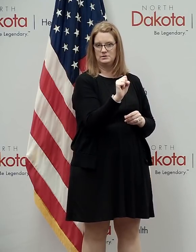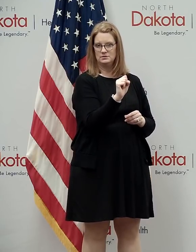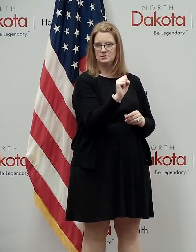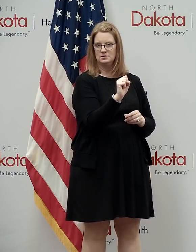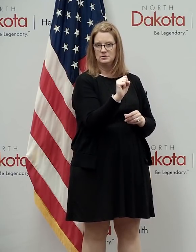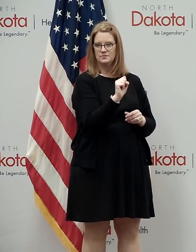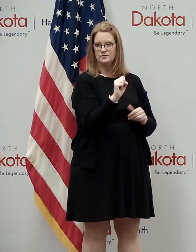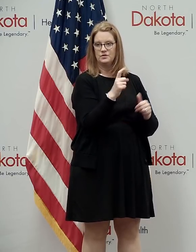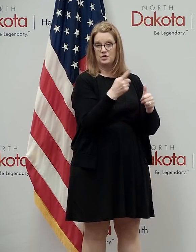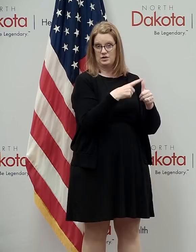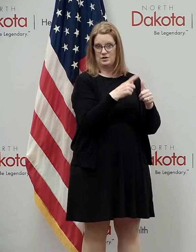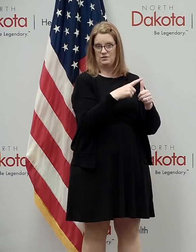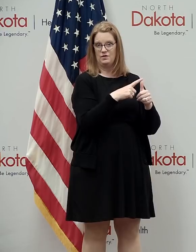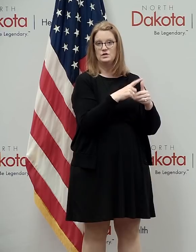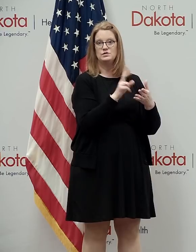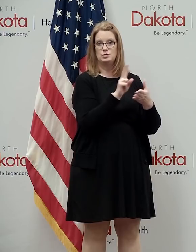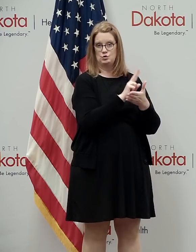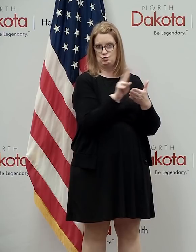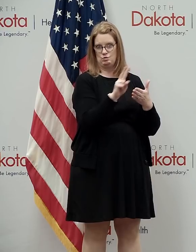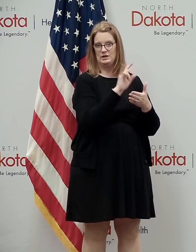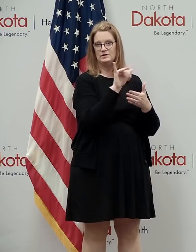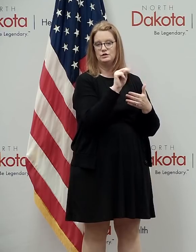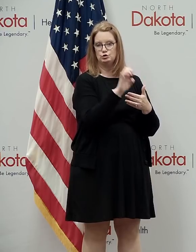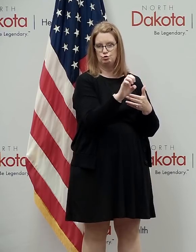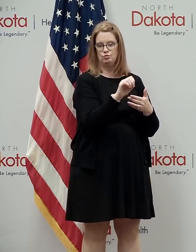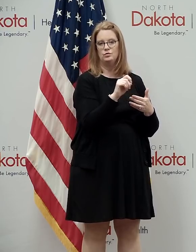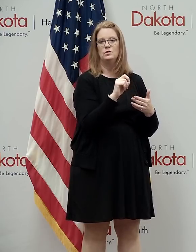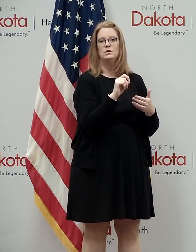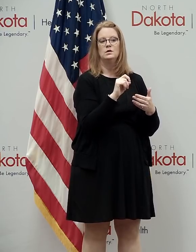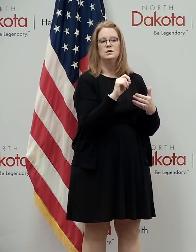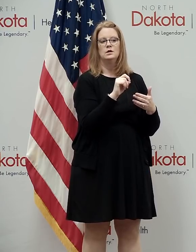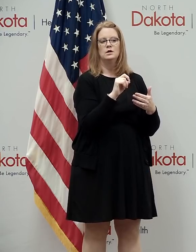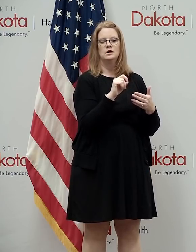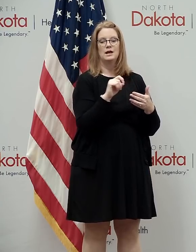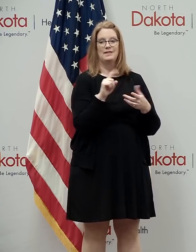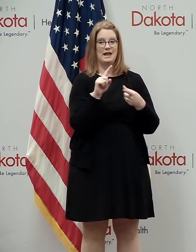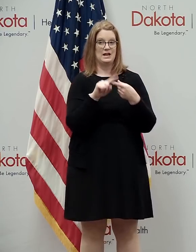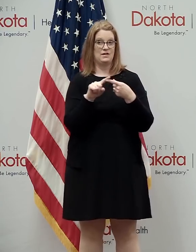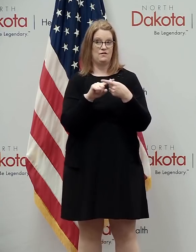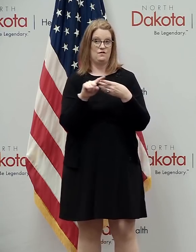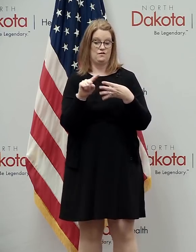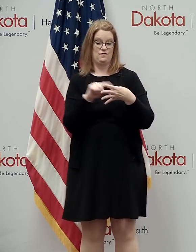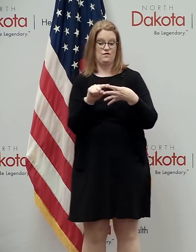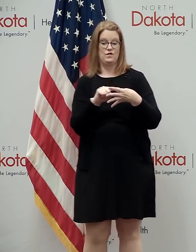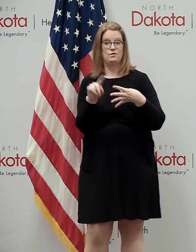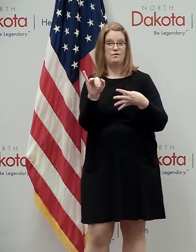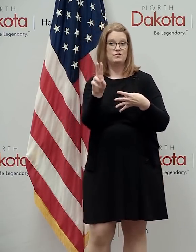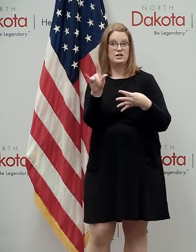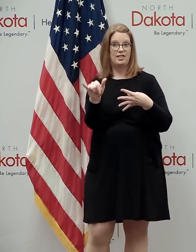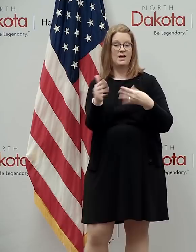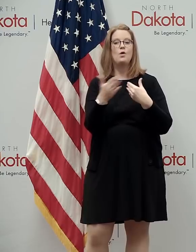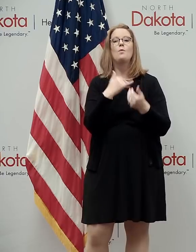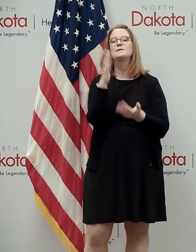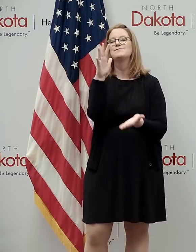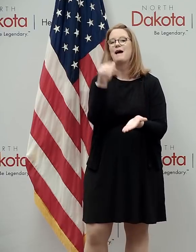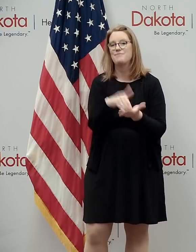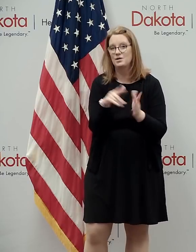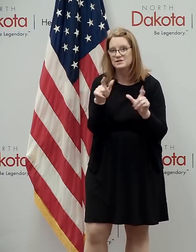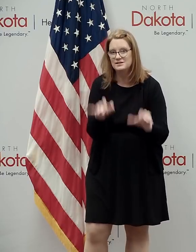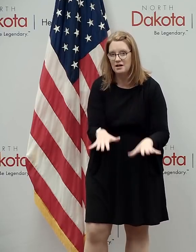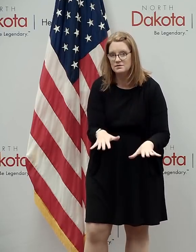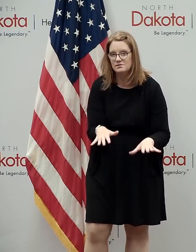during the first 2 weeks of June. In the first week of July, we did close to 5,000 tests, and